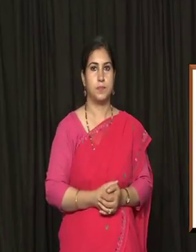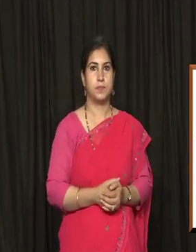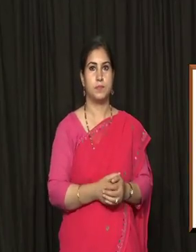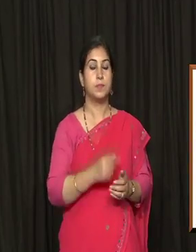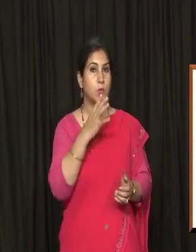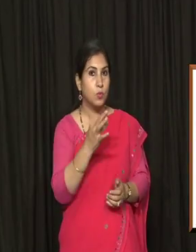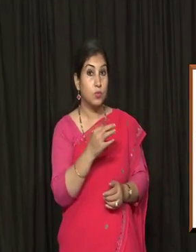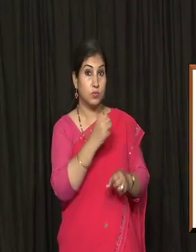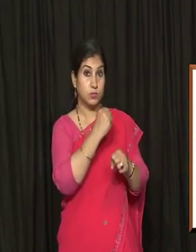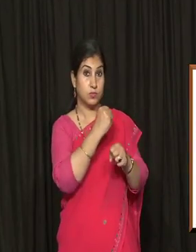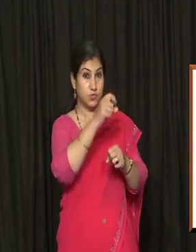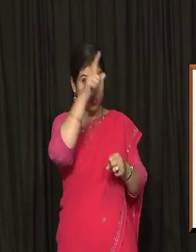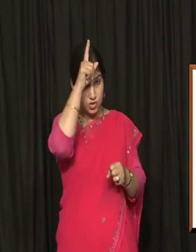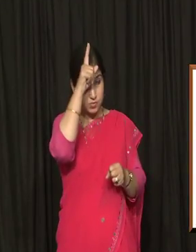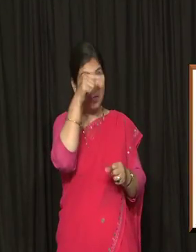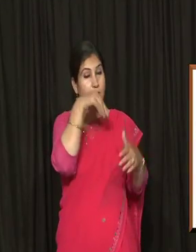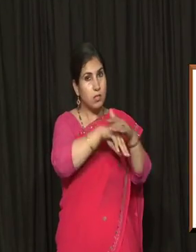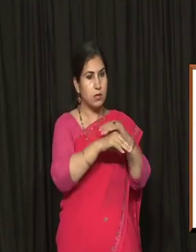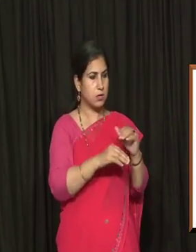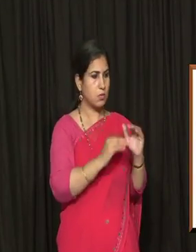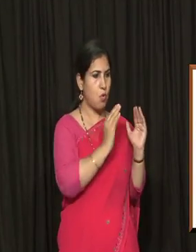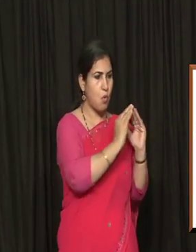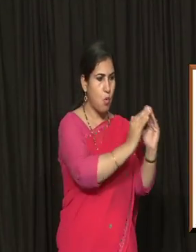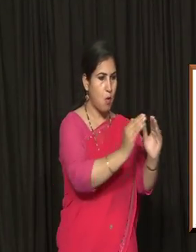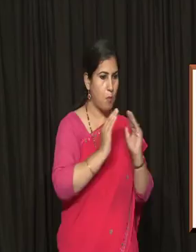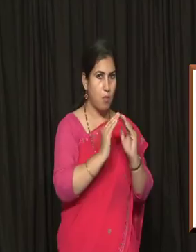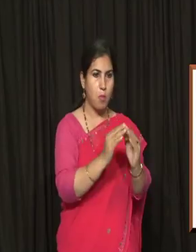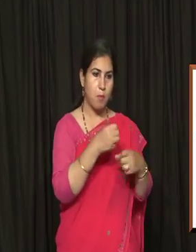In fact, Germany made many colonies.